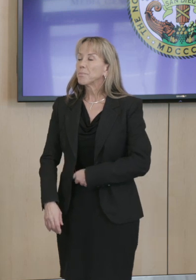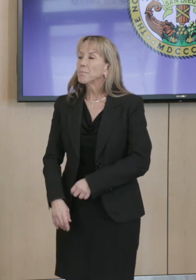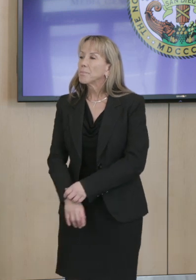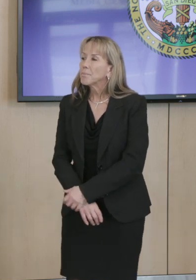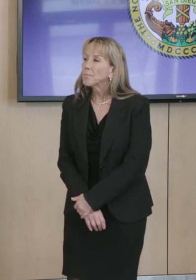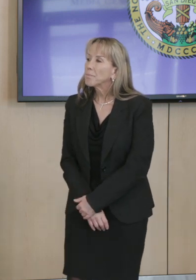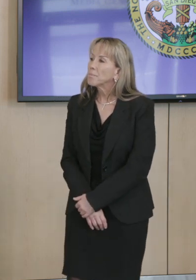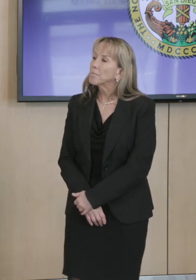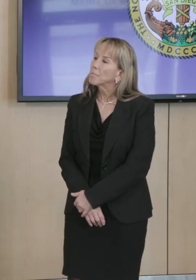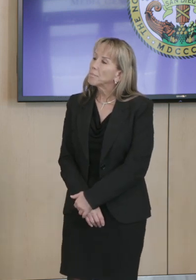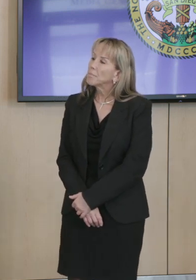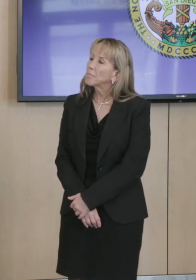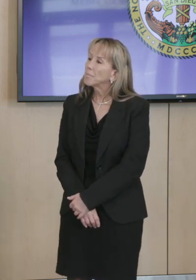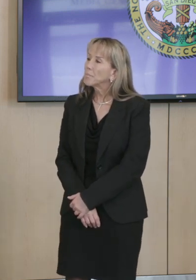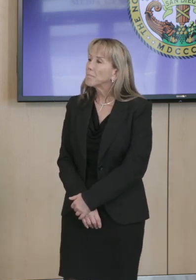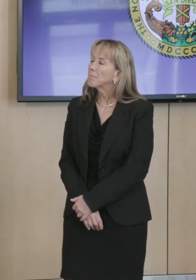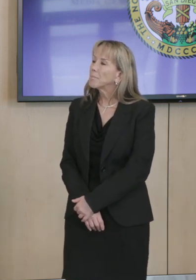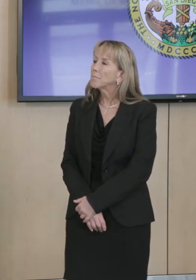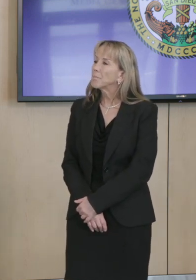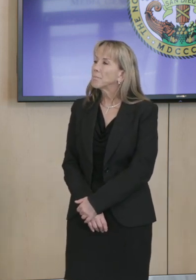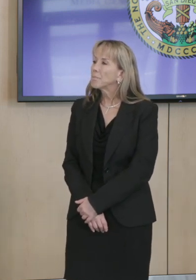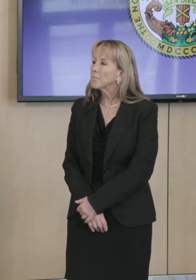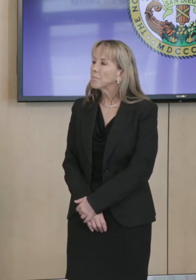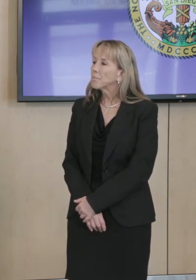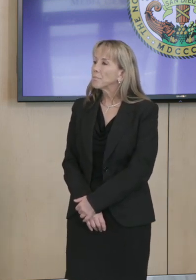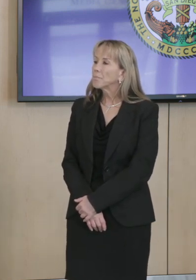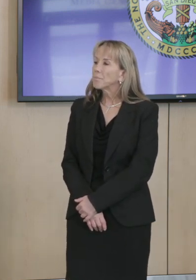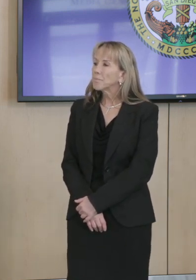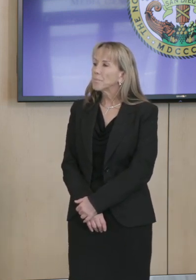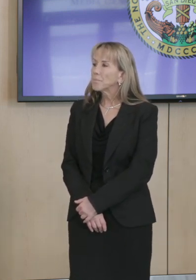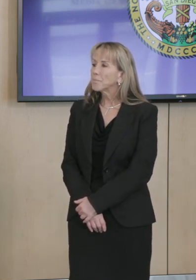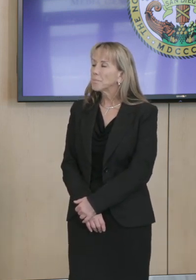Hi, callers. Please state your name, outlet, and question.